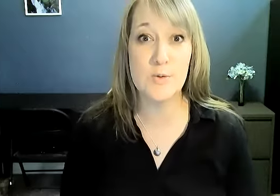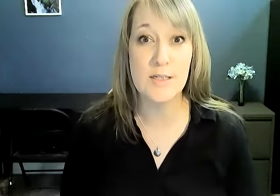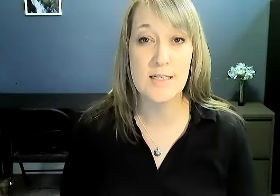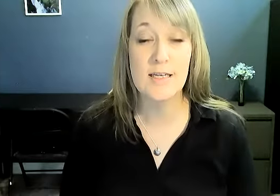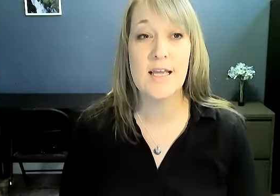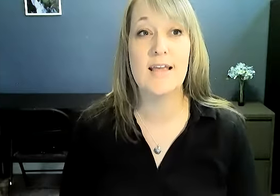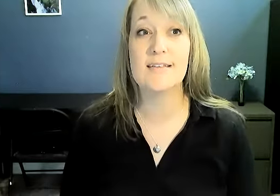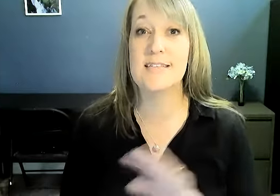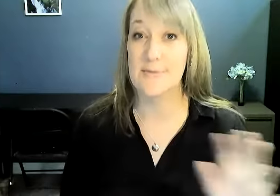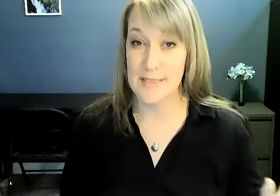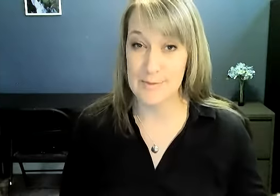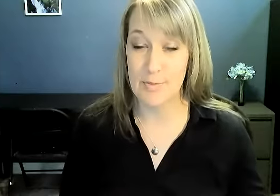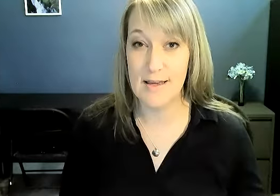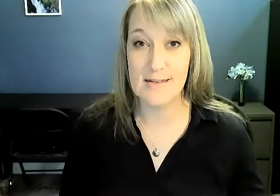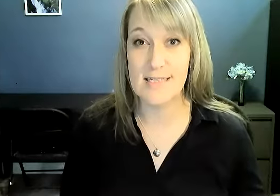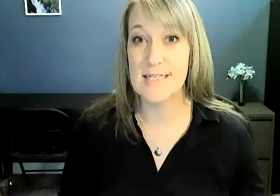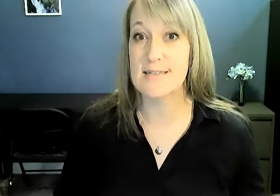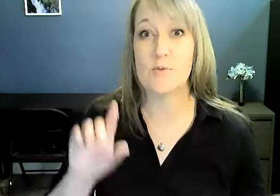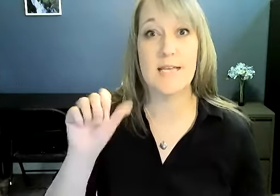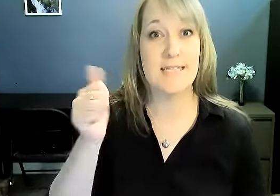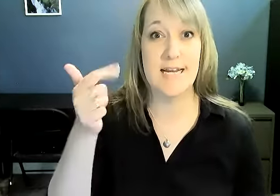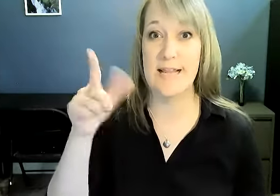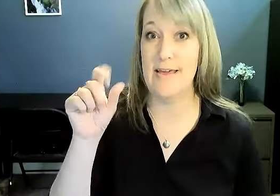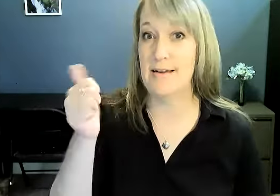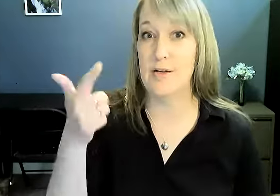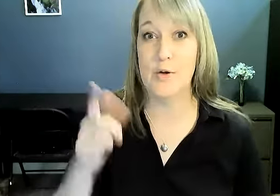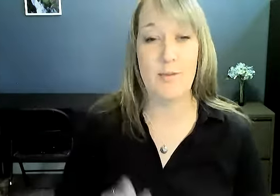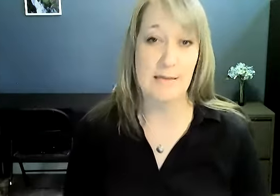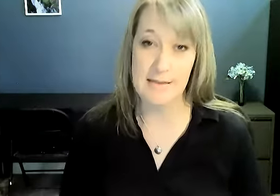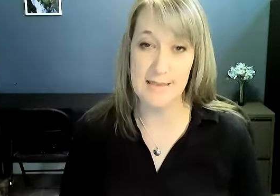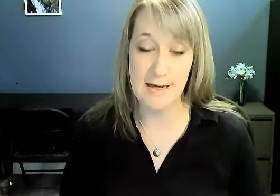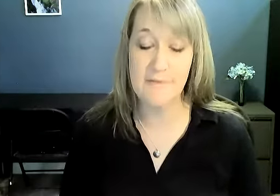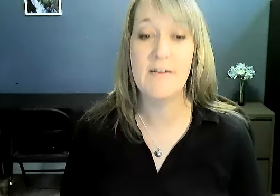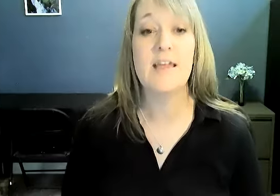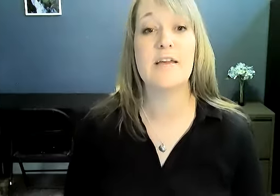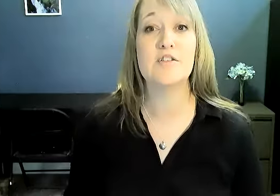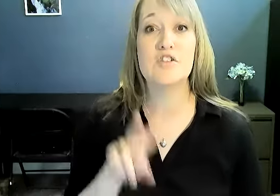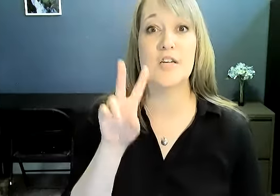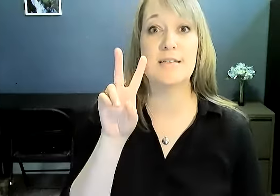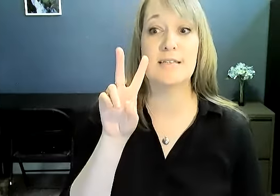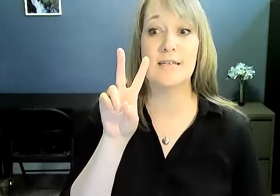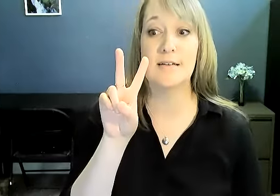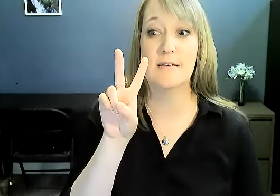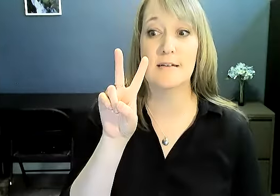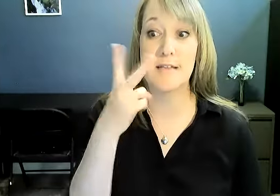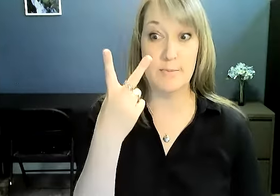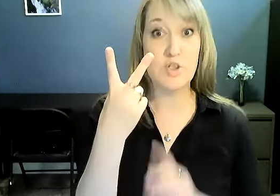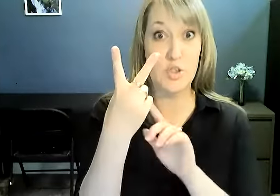22 is different because it doesn't relate to any of that European stuff. It's just the number